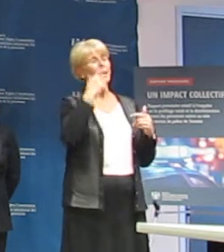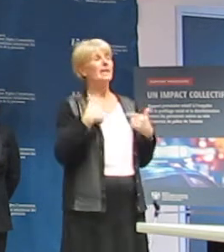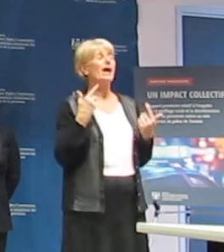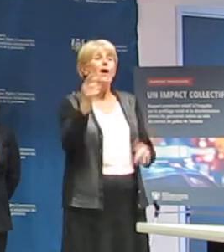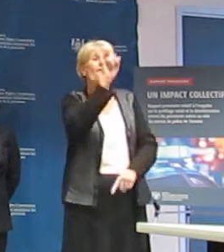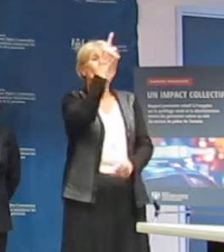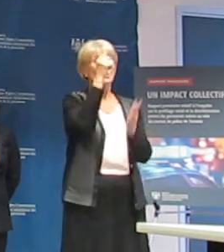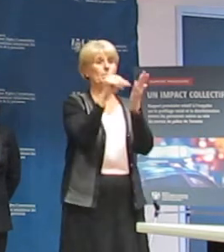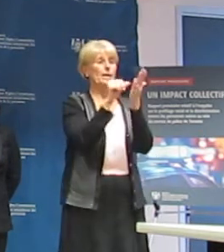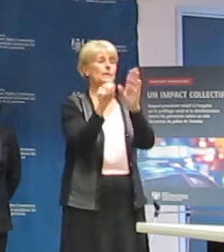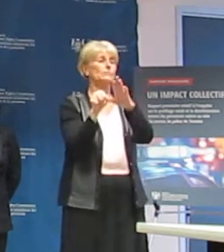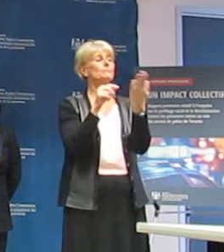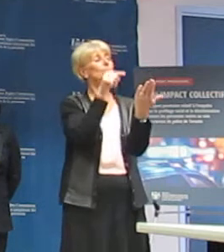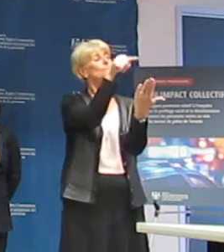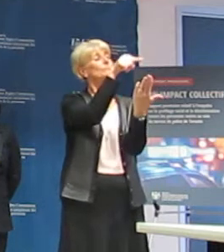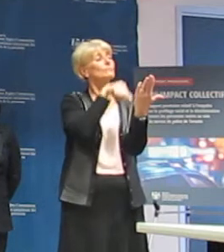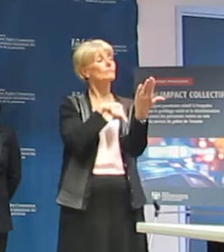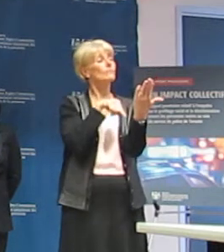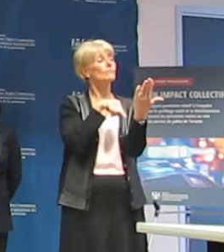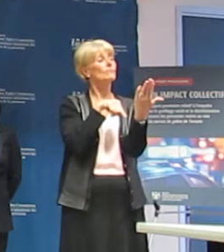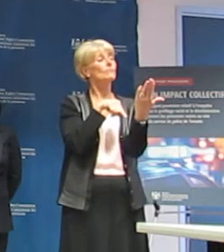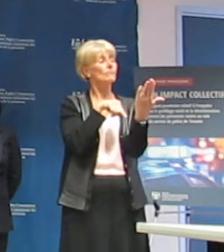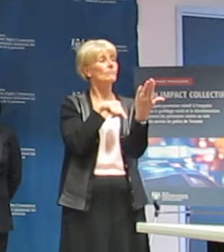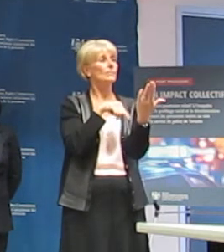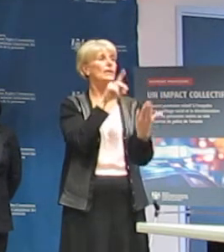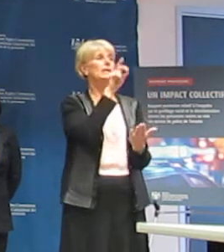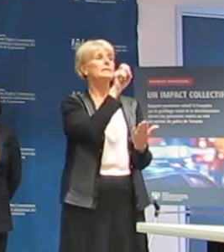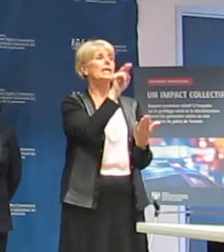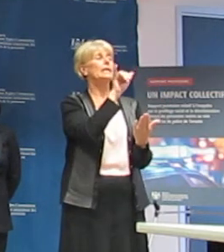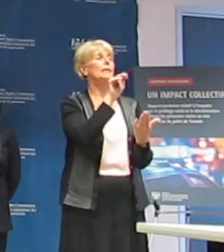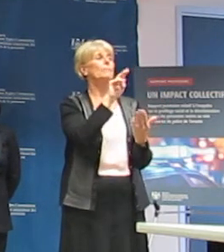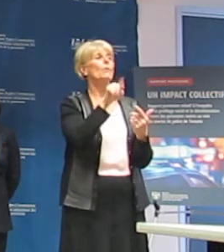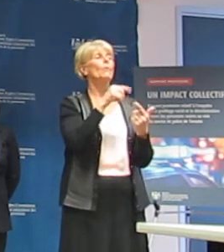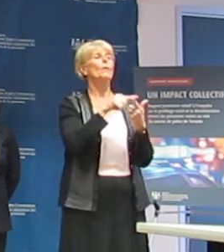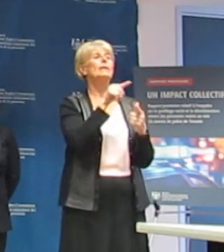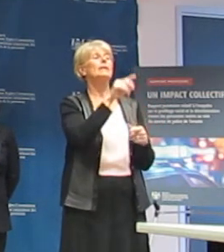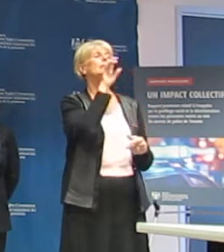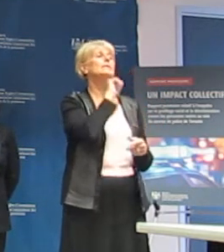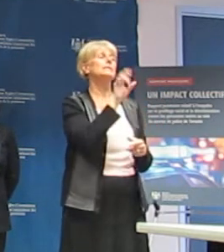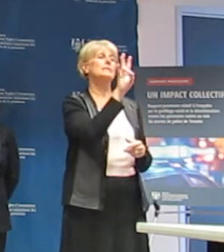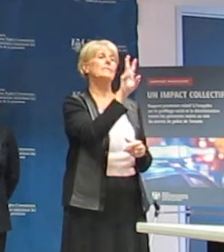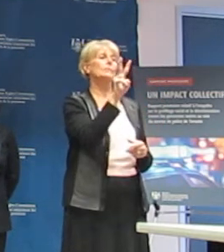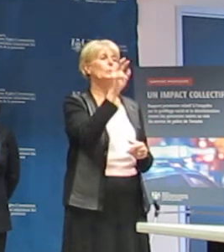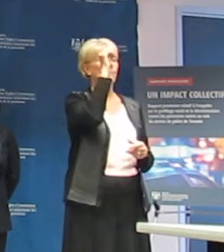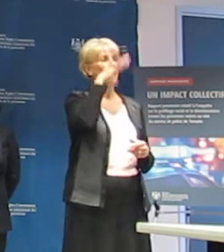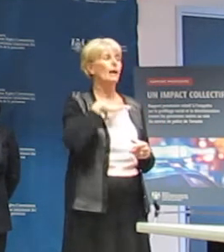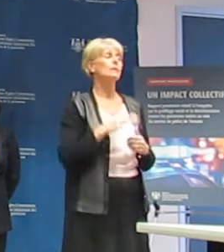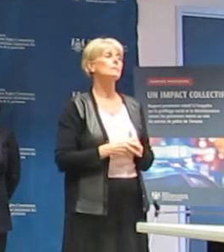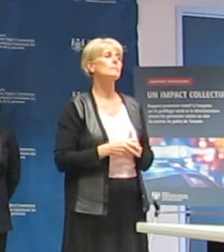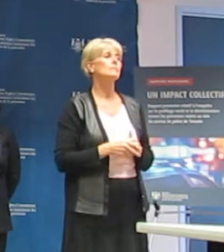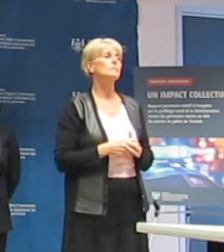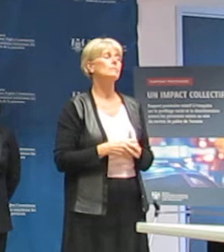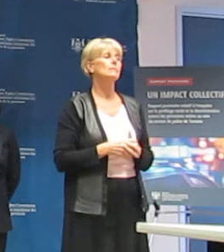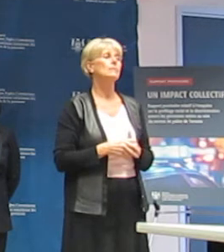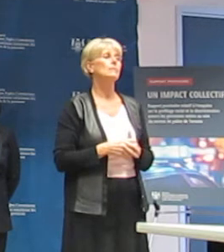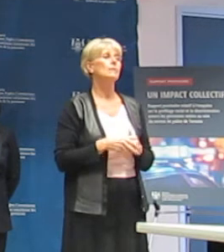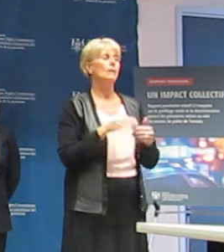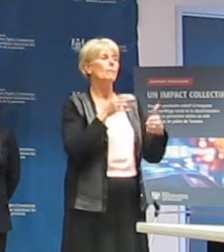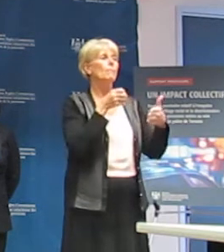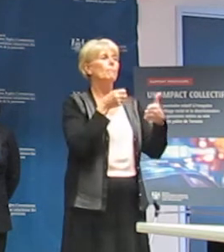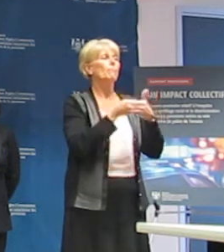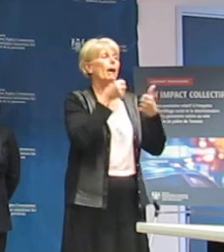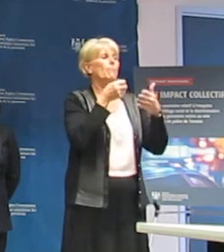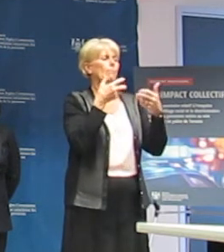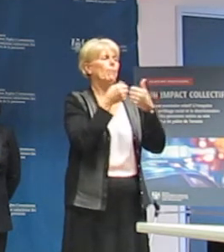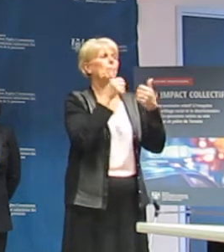first page of that book talks about Denham as a 72-year-old man having a fender bender,